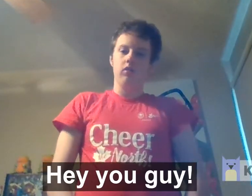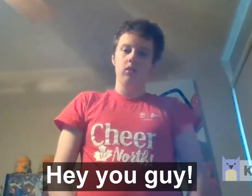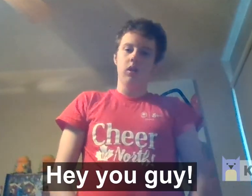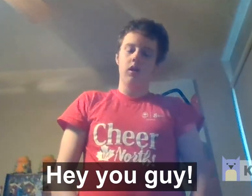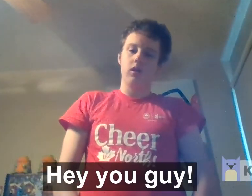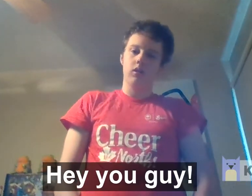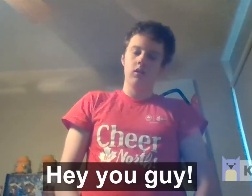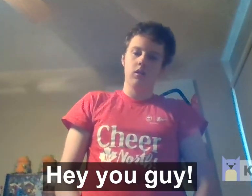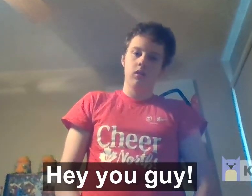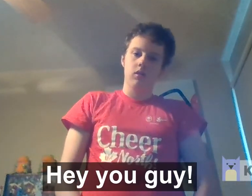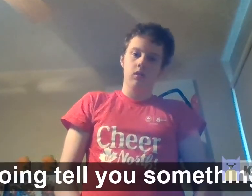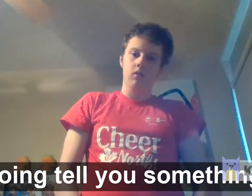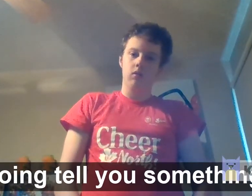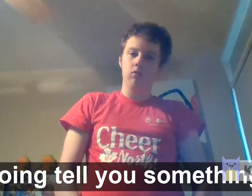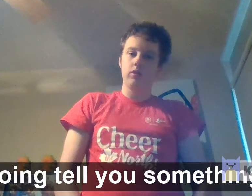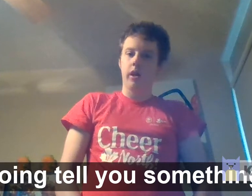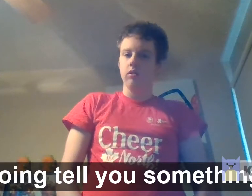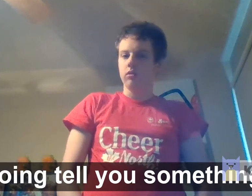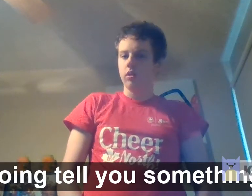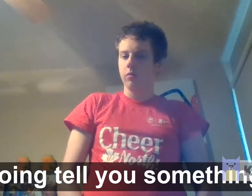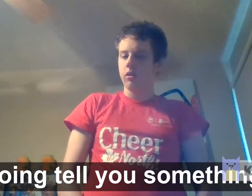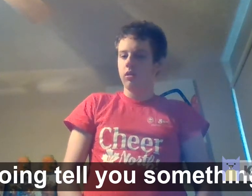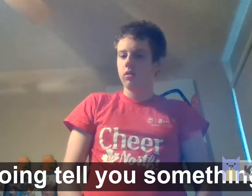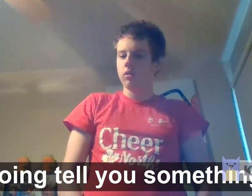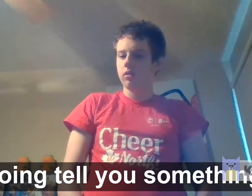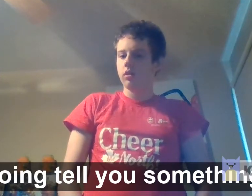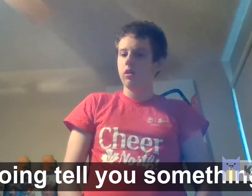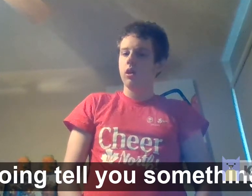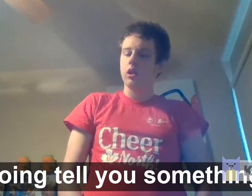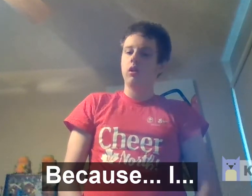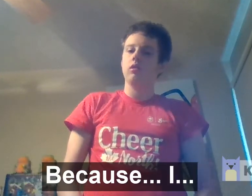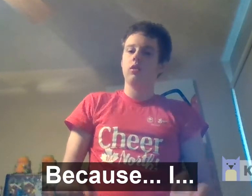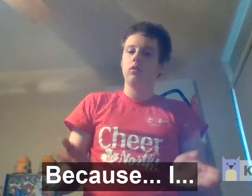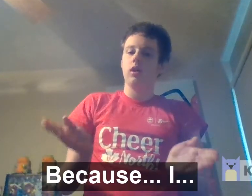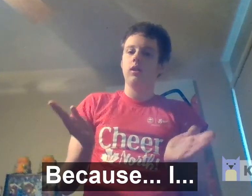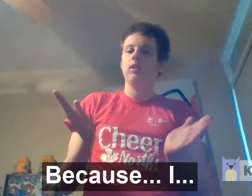Hey, you guy. I'll go sell you something. I got